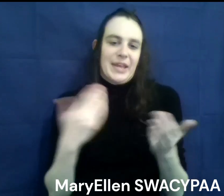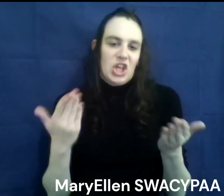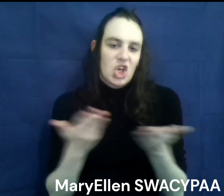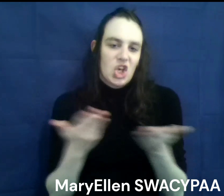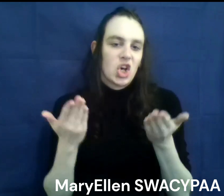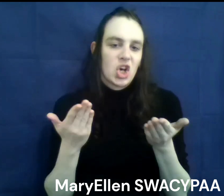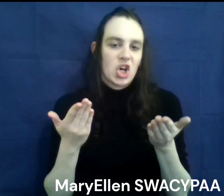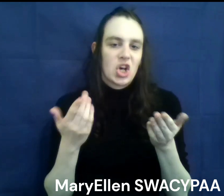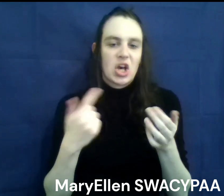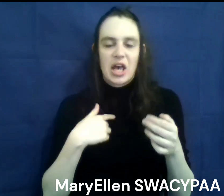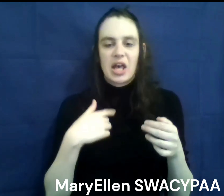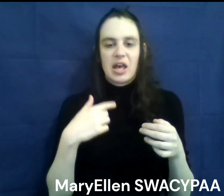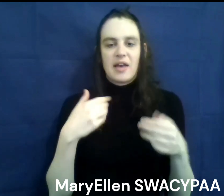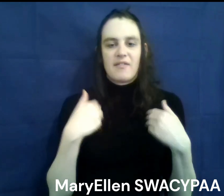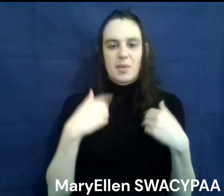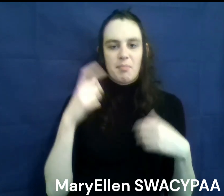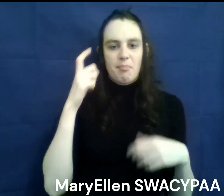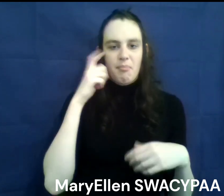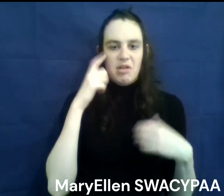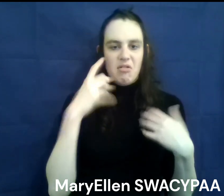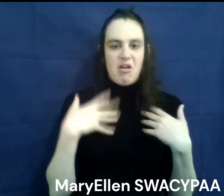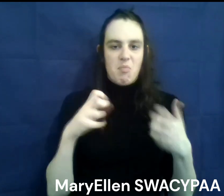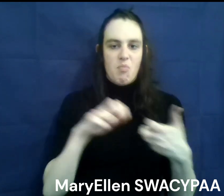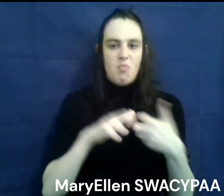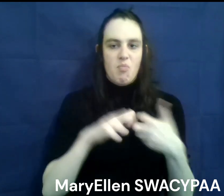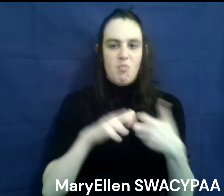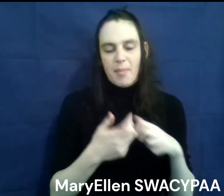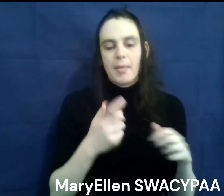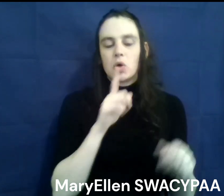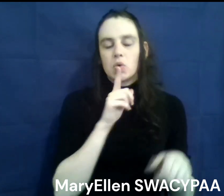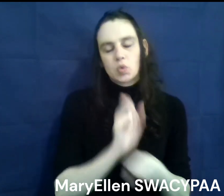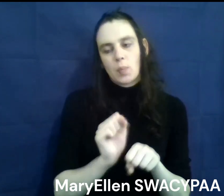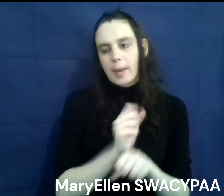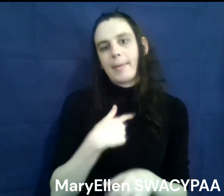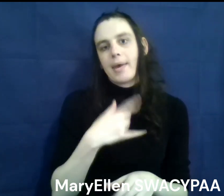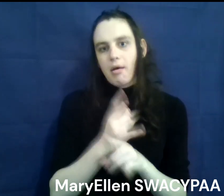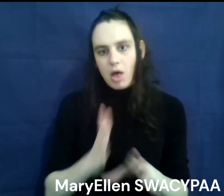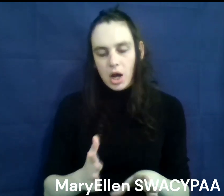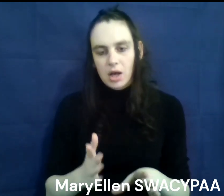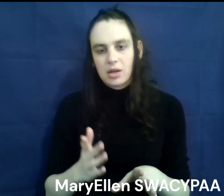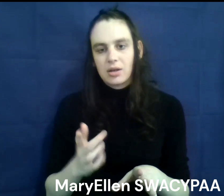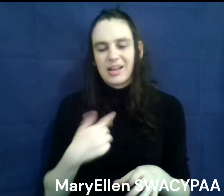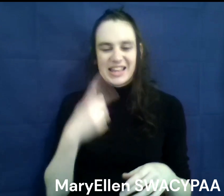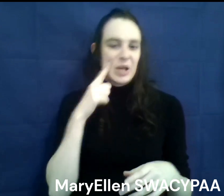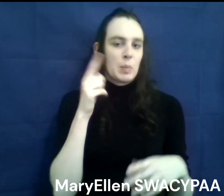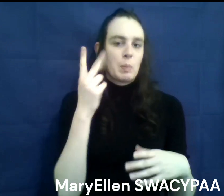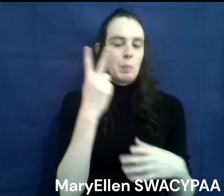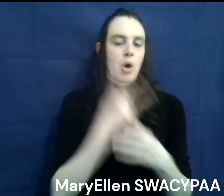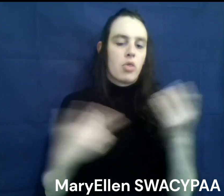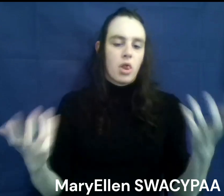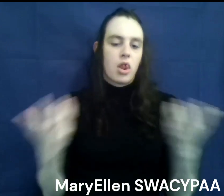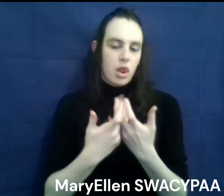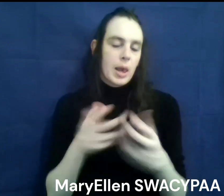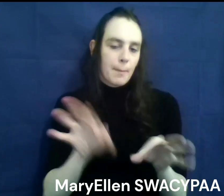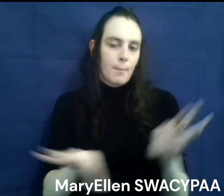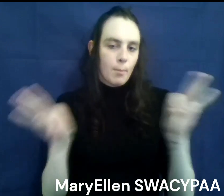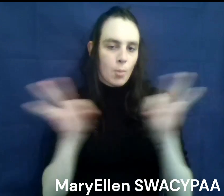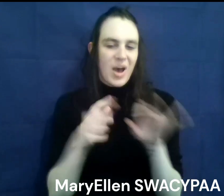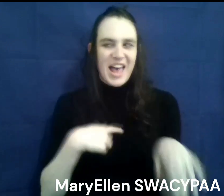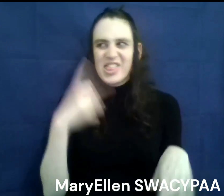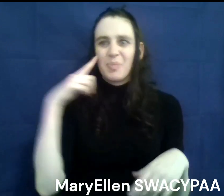really an alcoholic, not to discount that I do have mental health illness, but I think I just thought I was crazy. I just thought